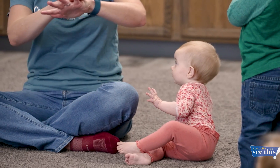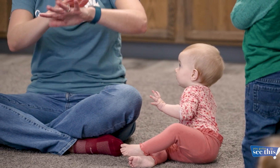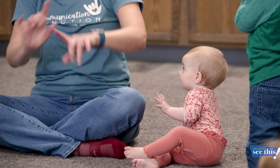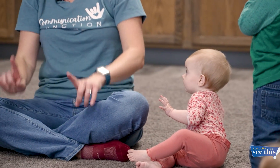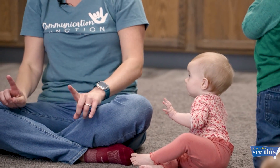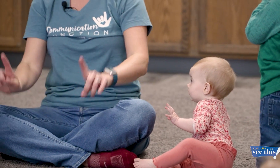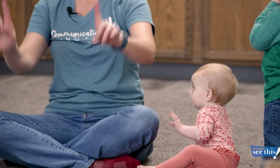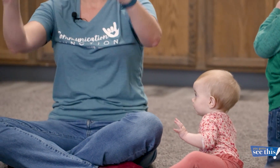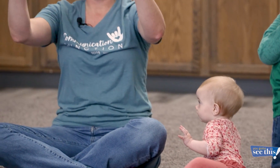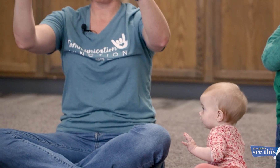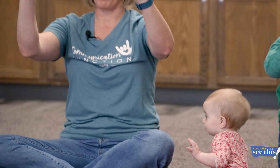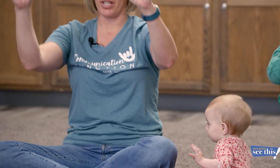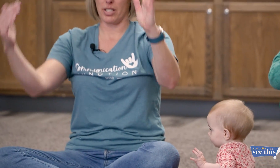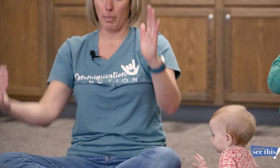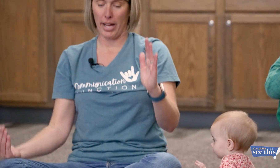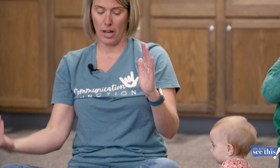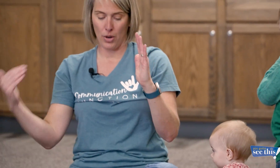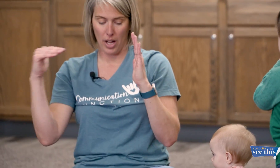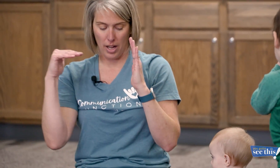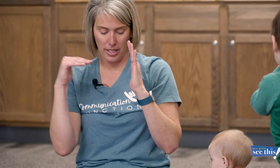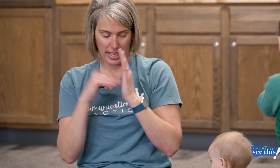needs or who is deaf or hard of hearing to join us.